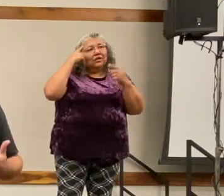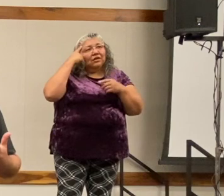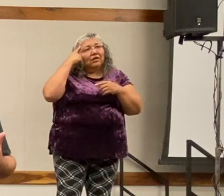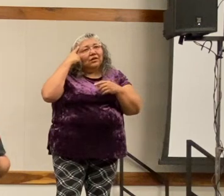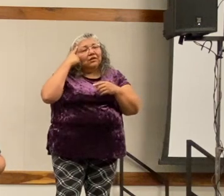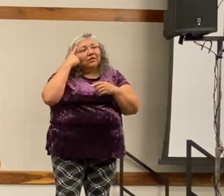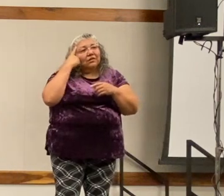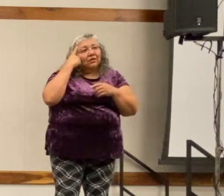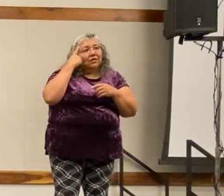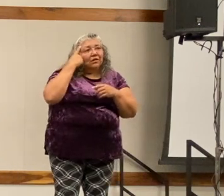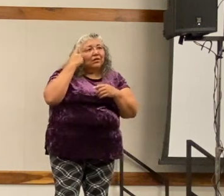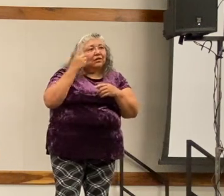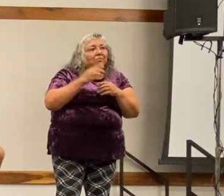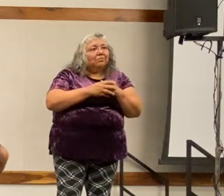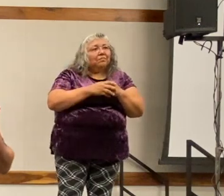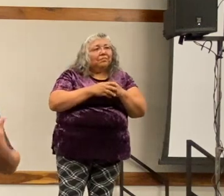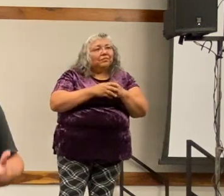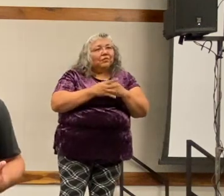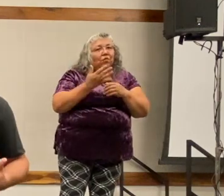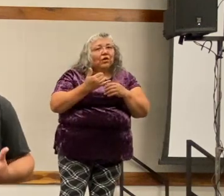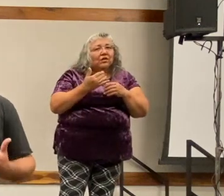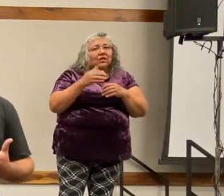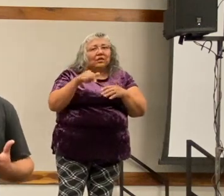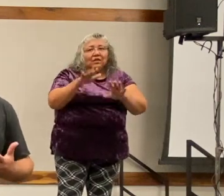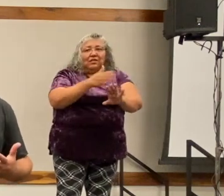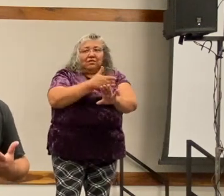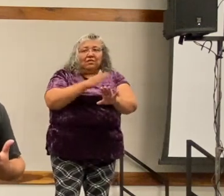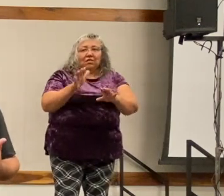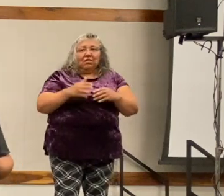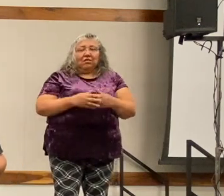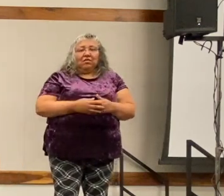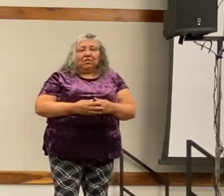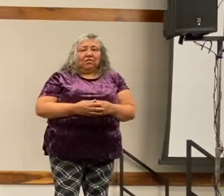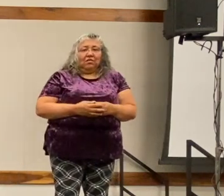head was this song.